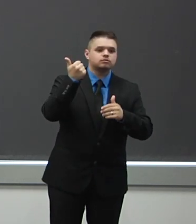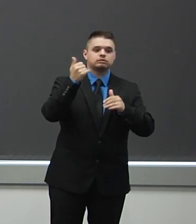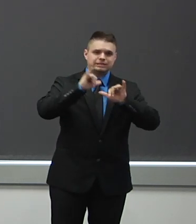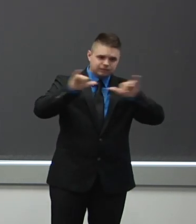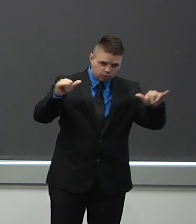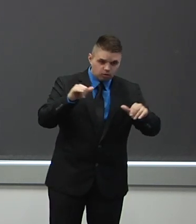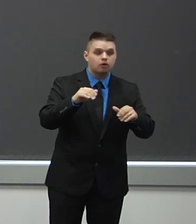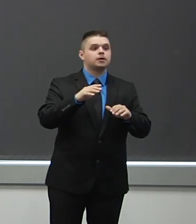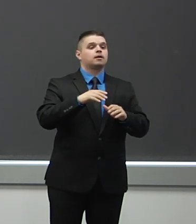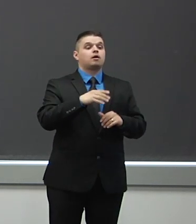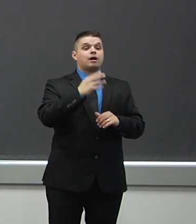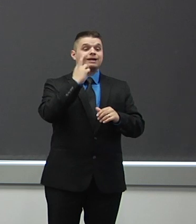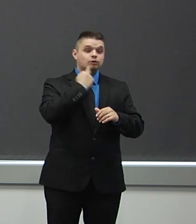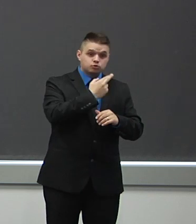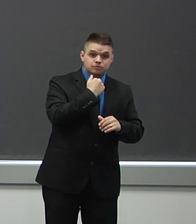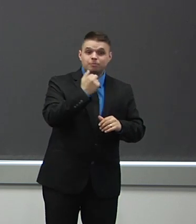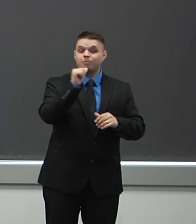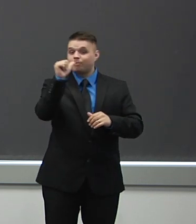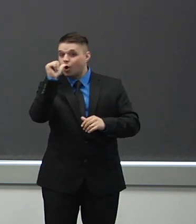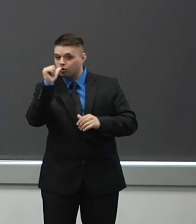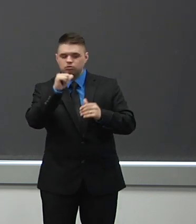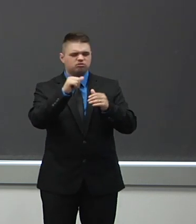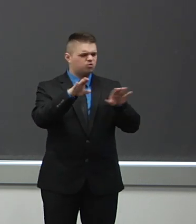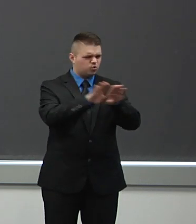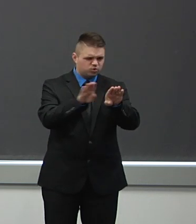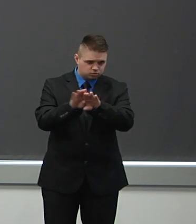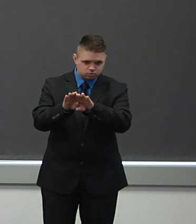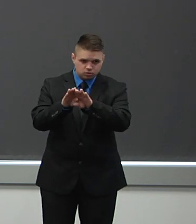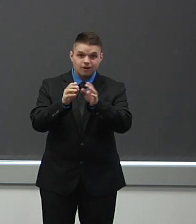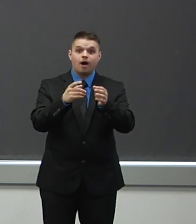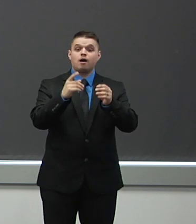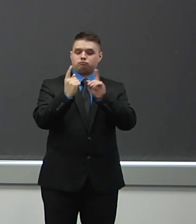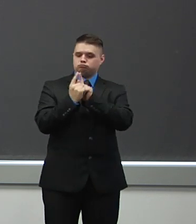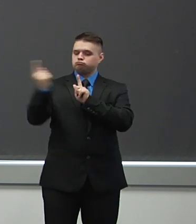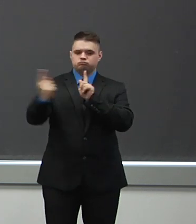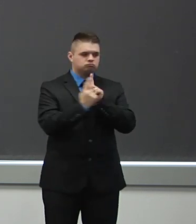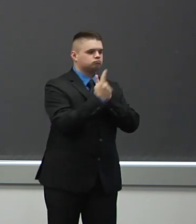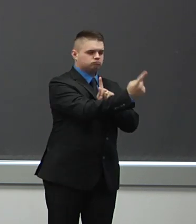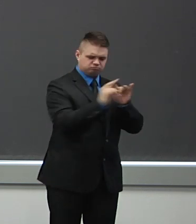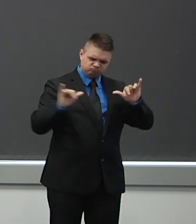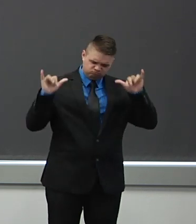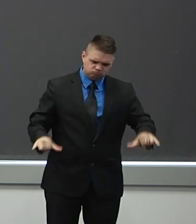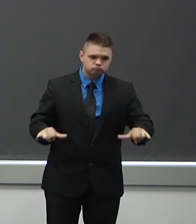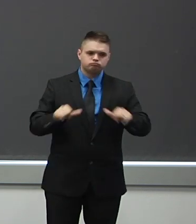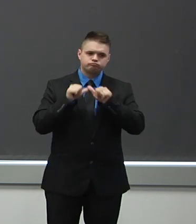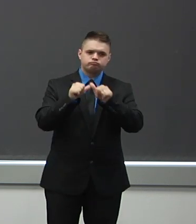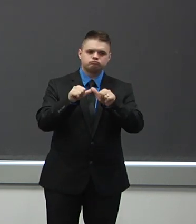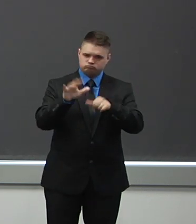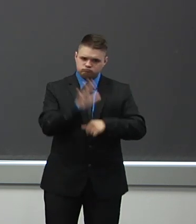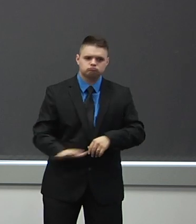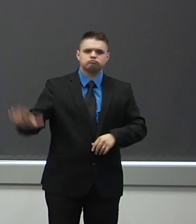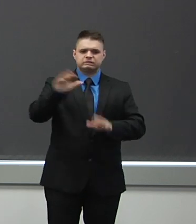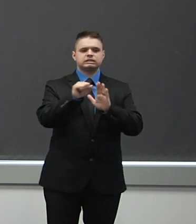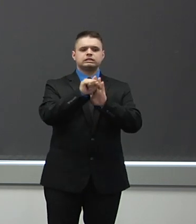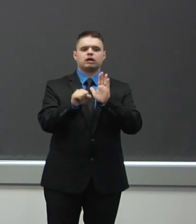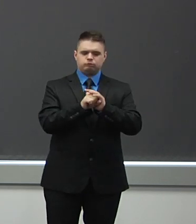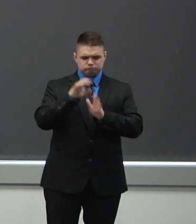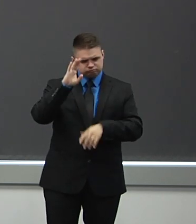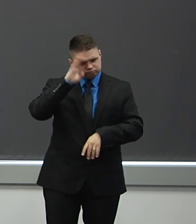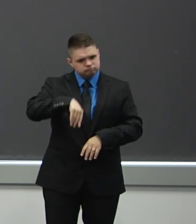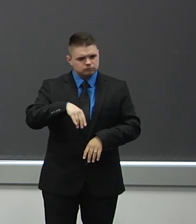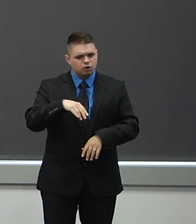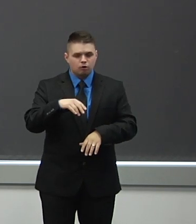and requiring social distancing at other businesses across the state. I know how hard this is on